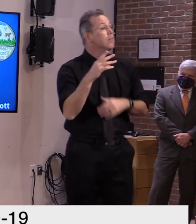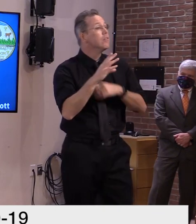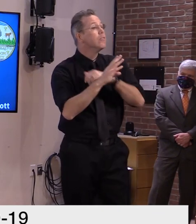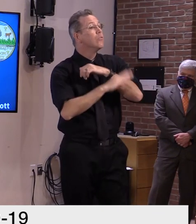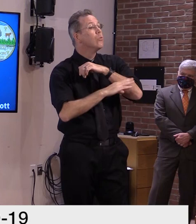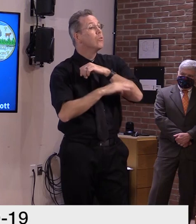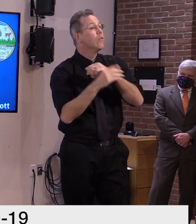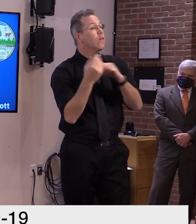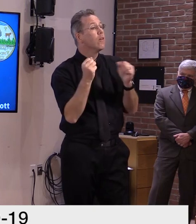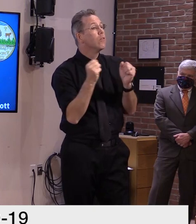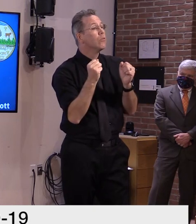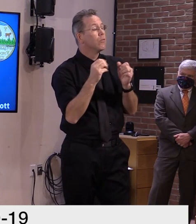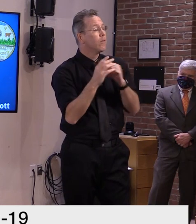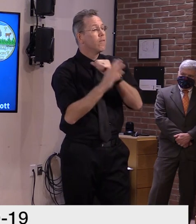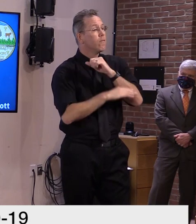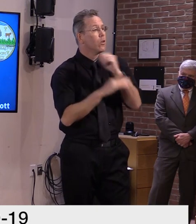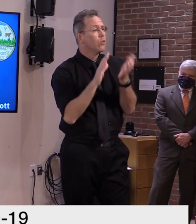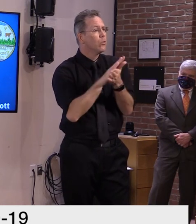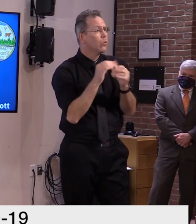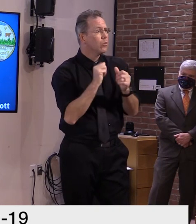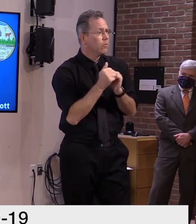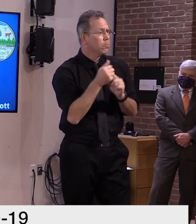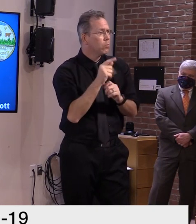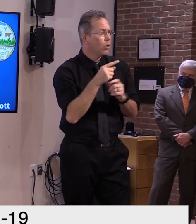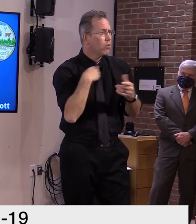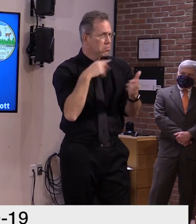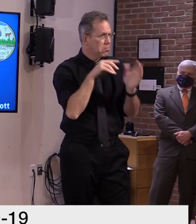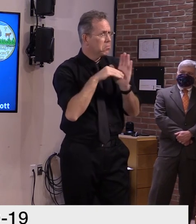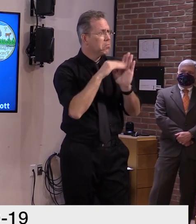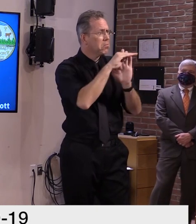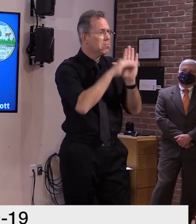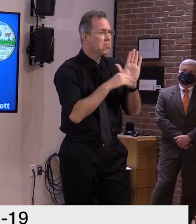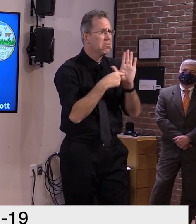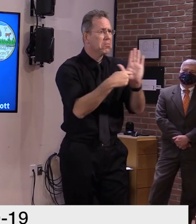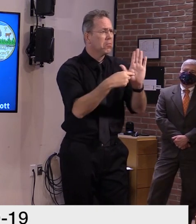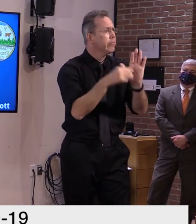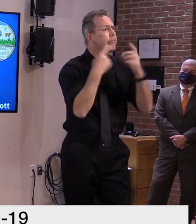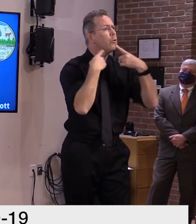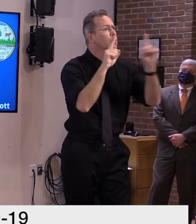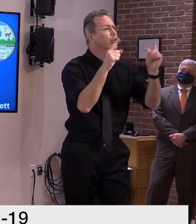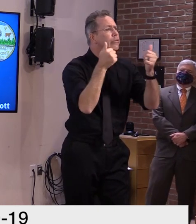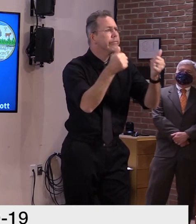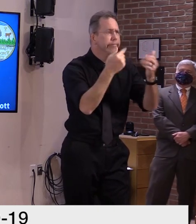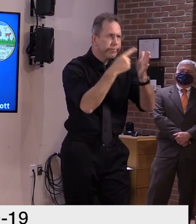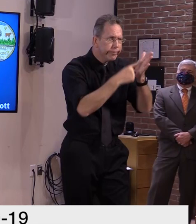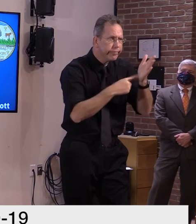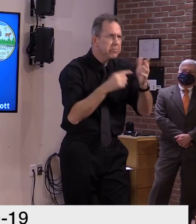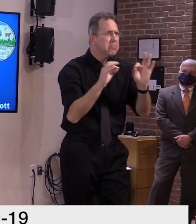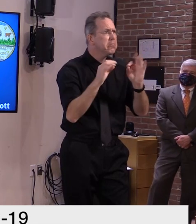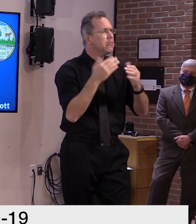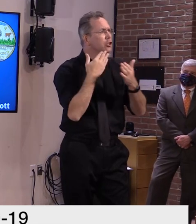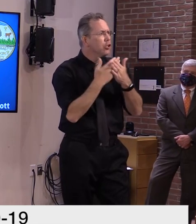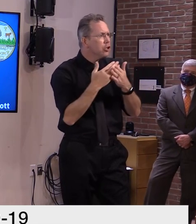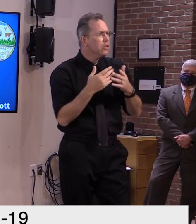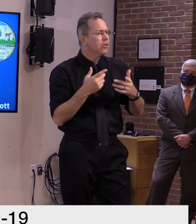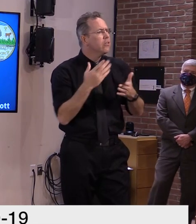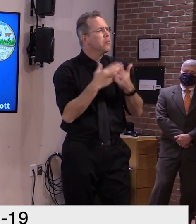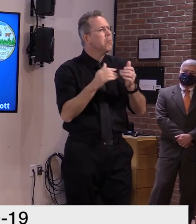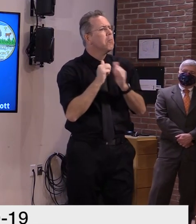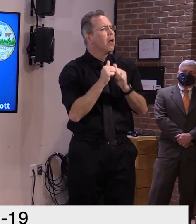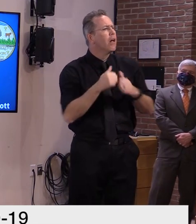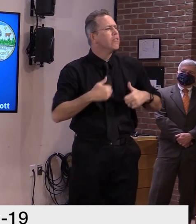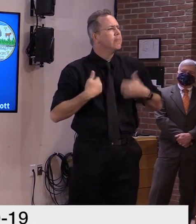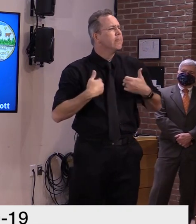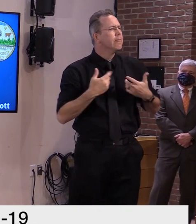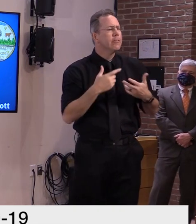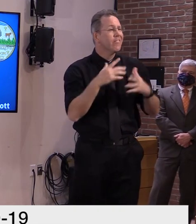know that athletes had concerns about some of the modifications that had been proposed, particularly for football and volleyball.